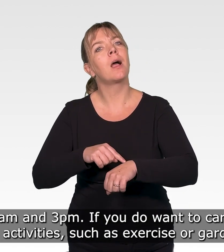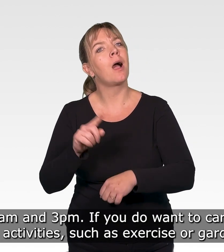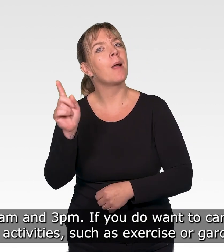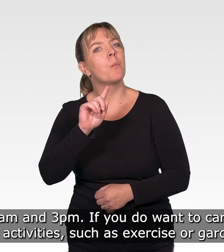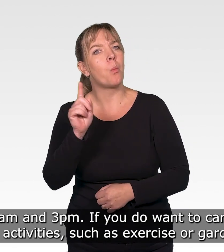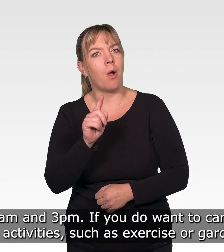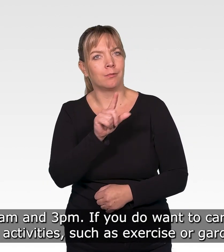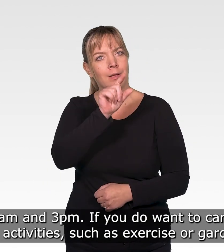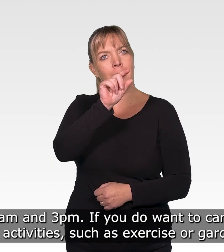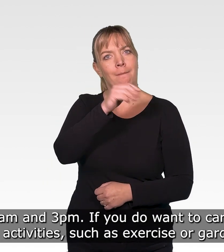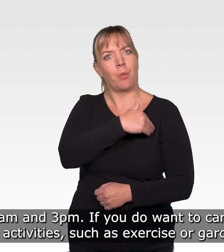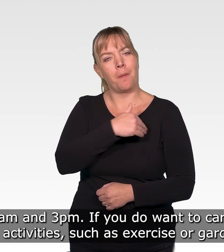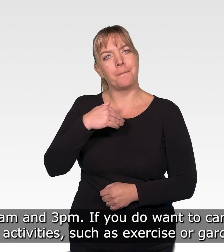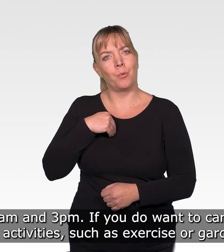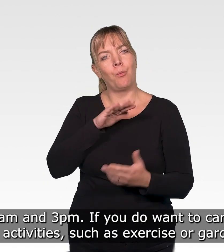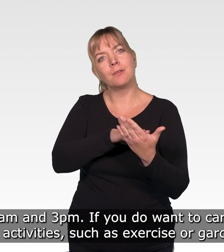Between 11 a.m. and 3 p.m.